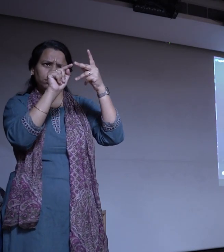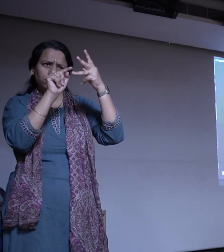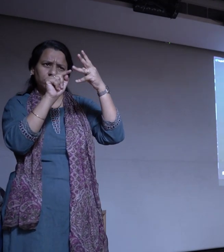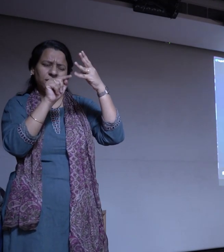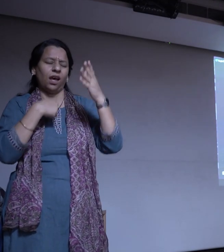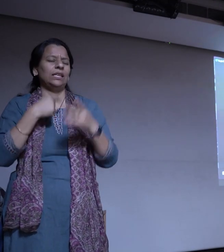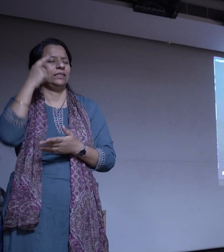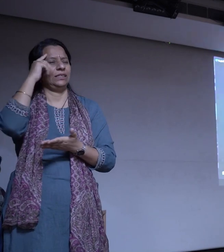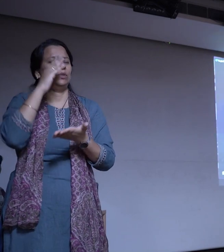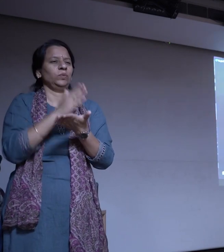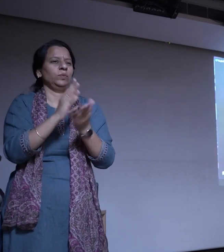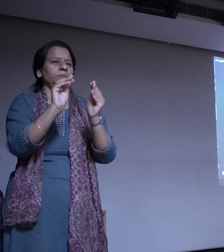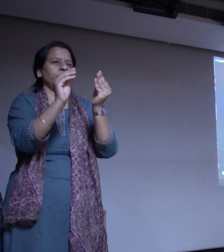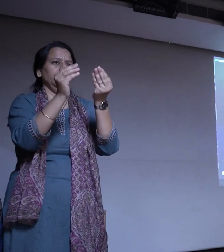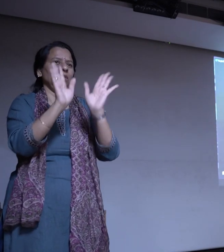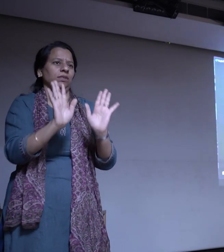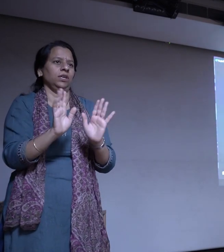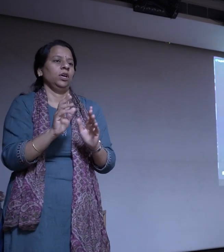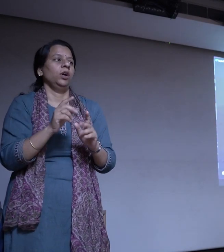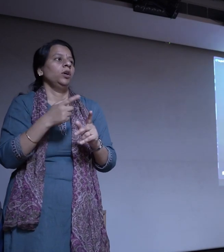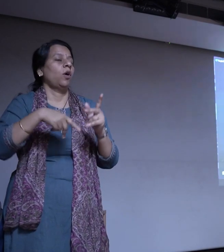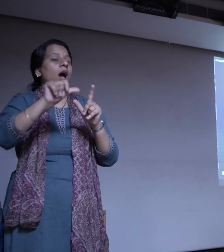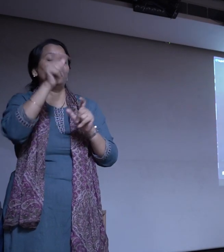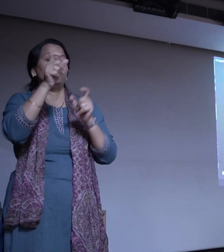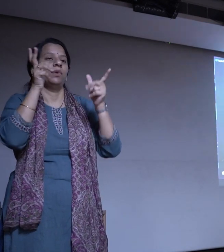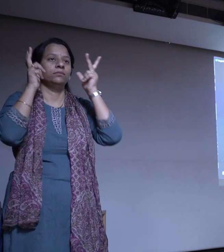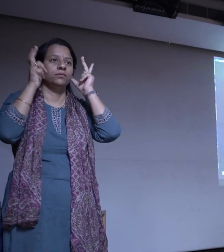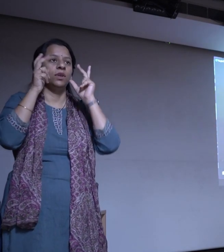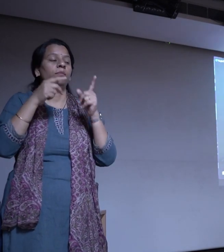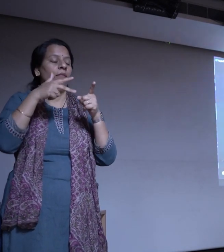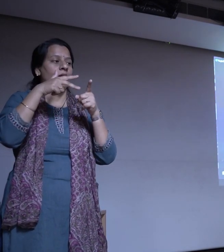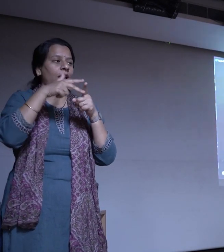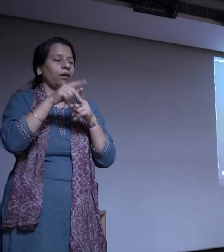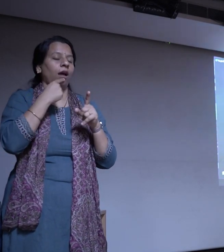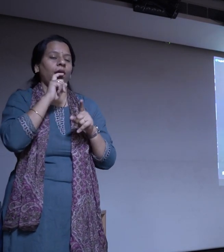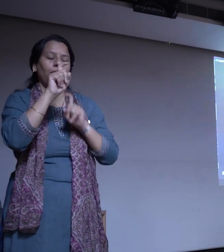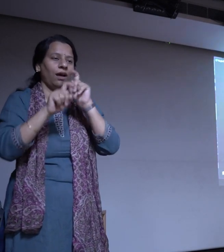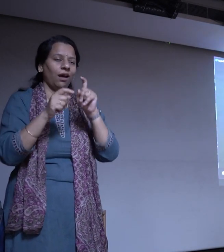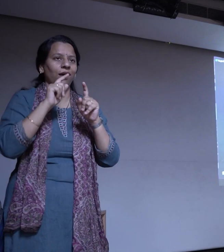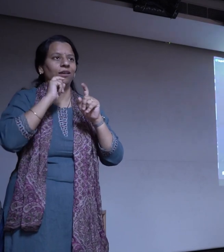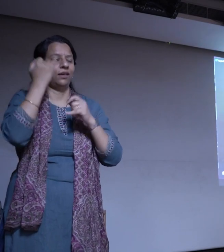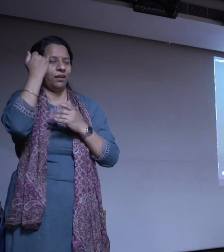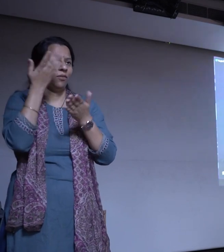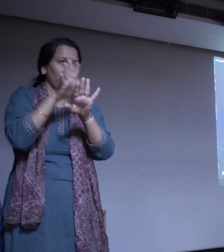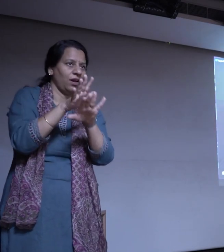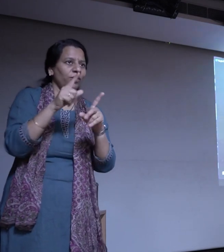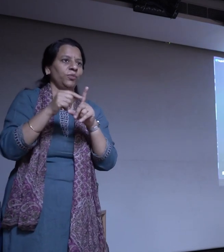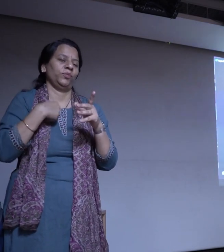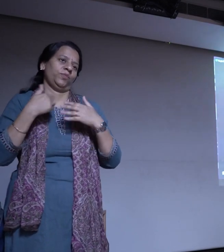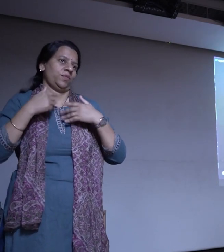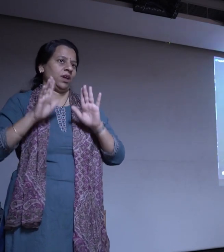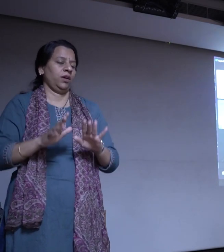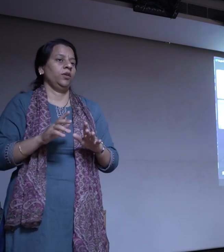I think I should stop here now and I will intervene but early intervention